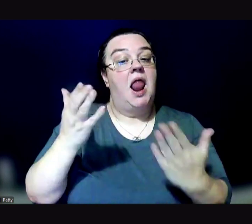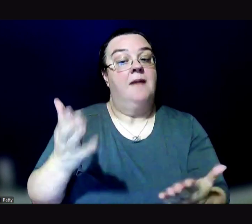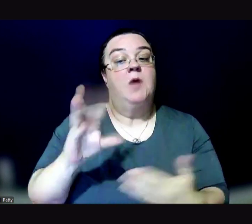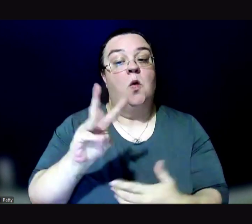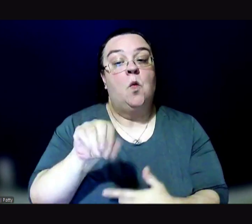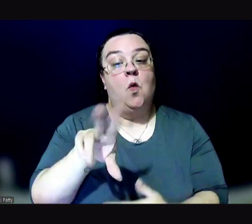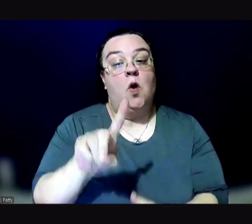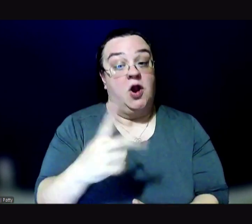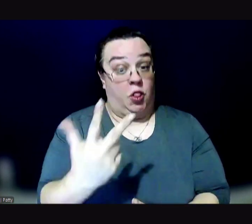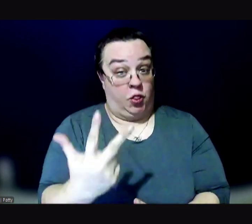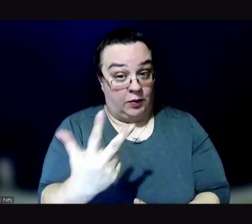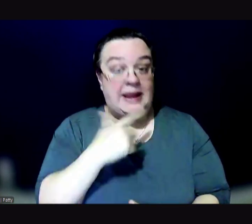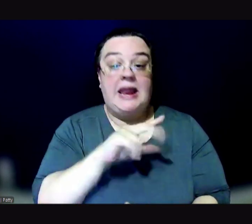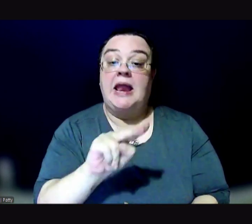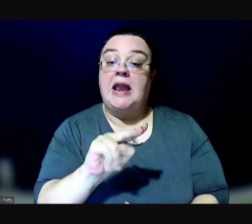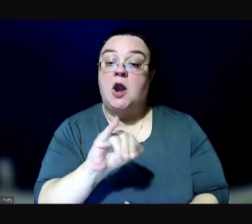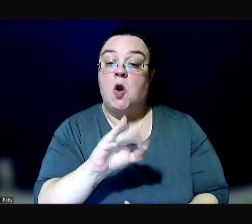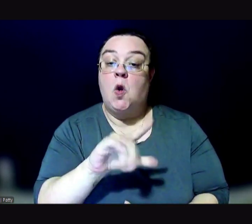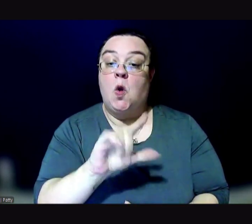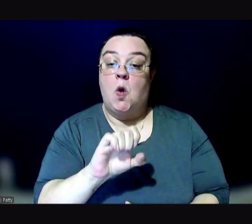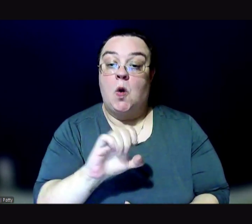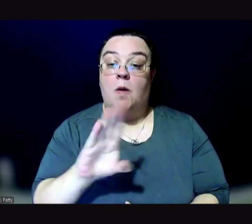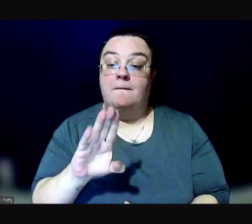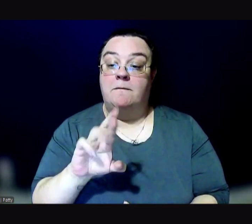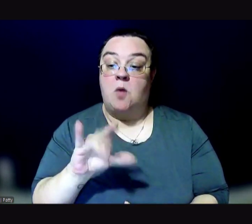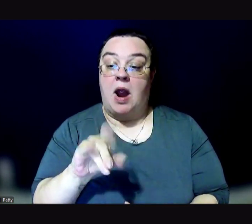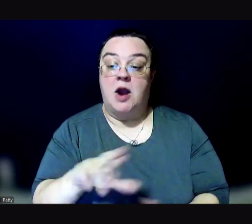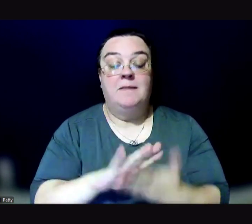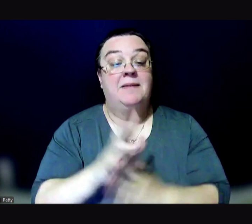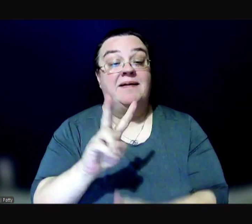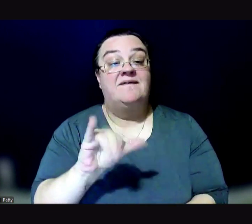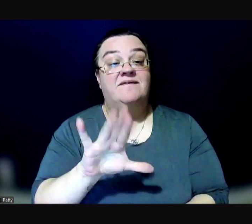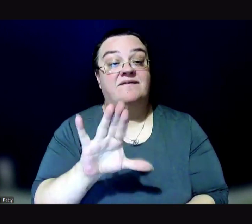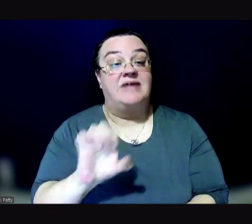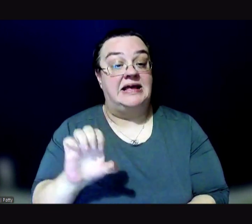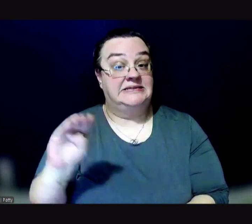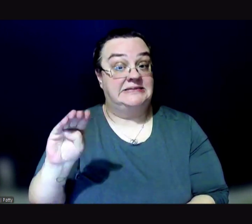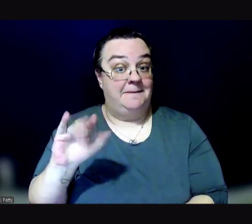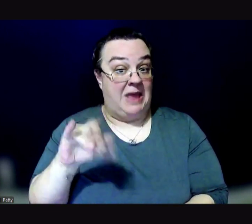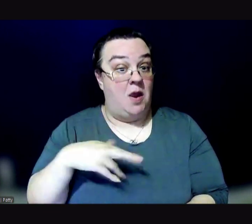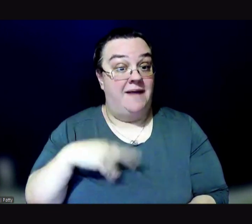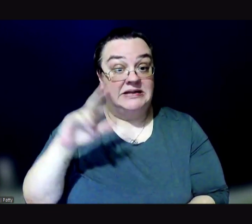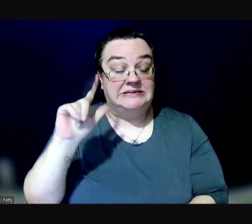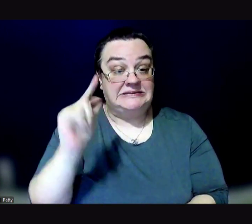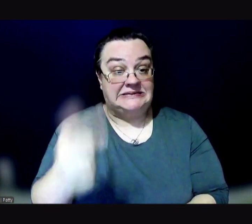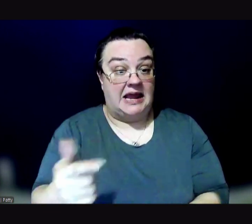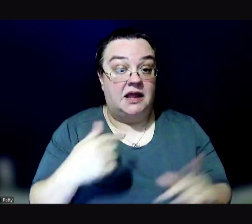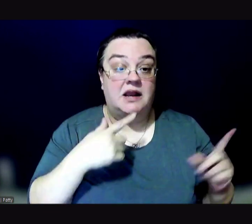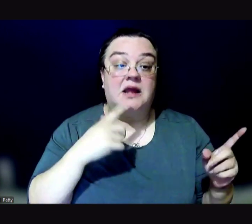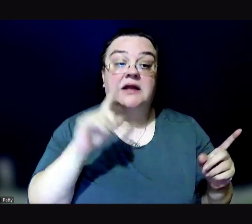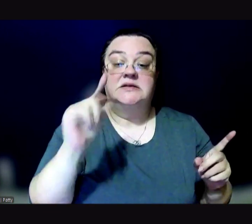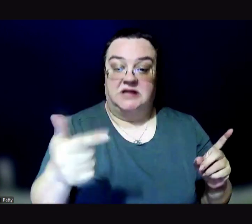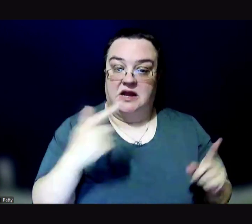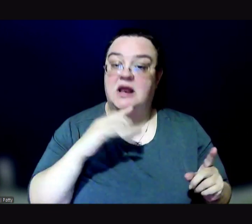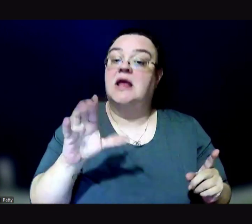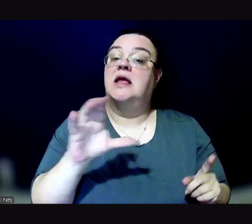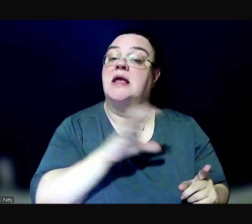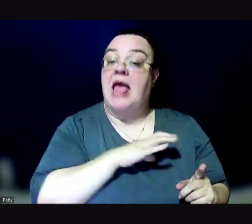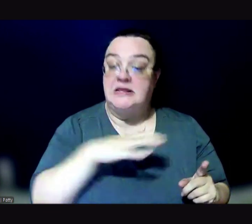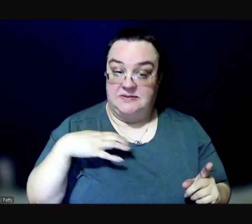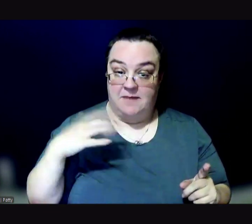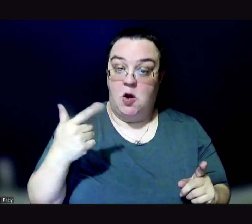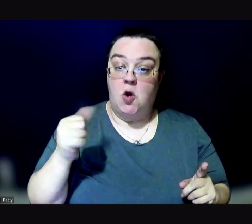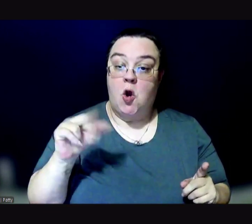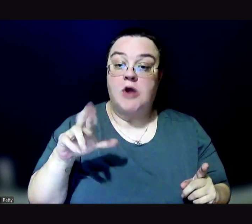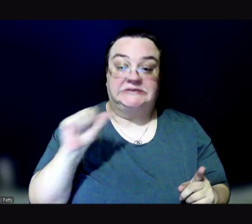Councilmember Nicole Briner to be the vice mayor. Is there a second for that motion? Second. Councilmember Garces has seconded the